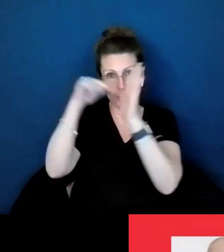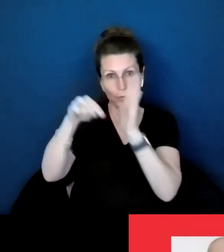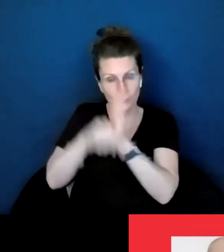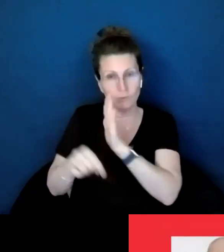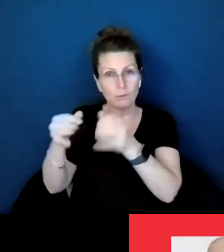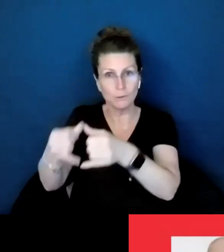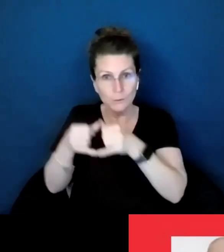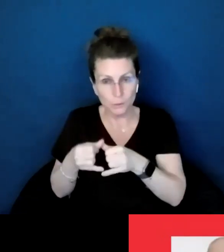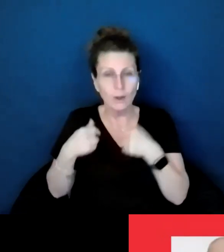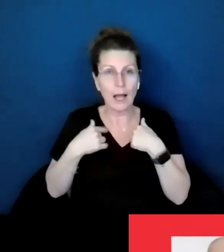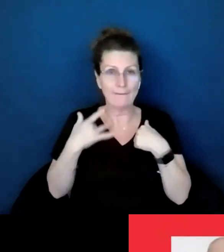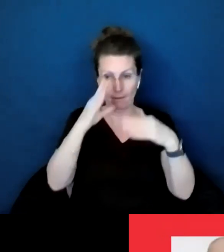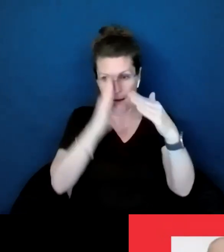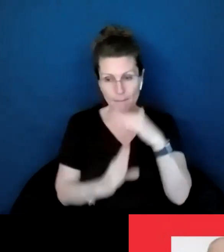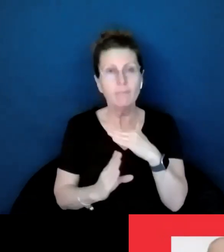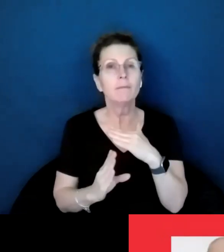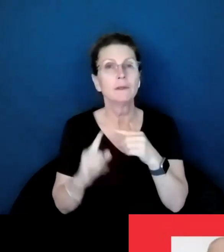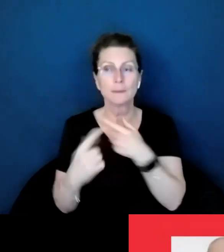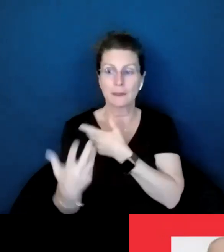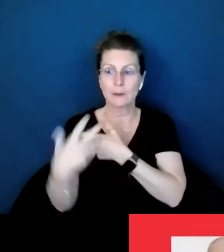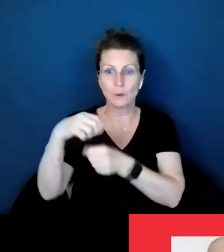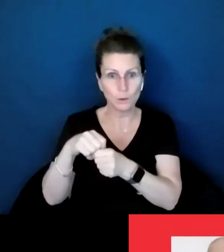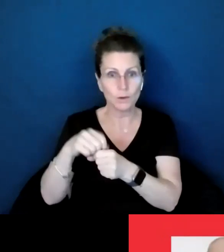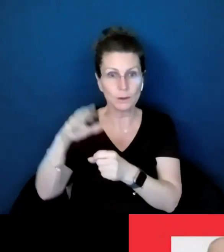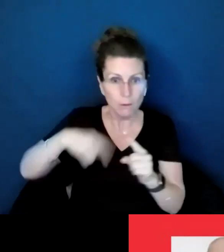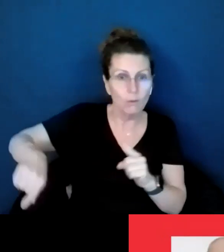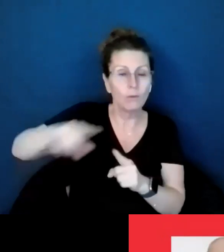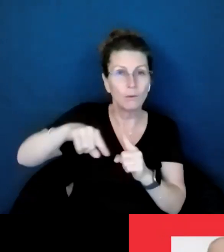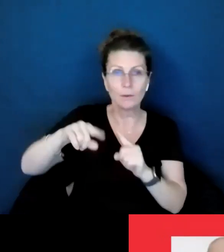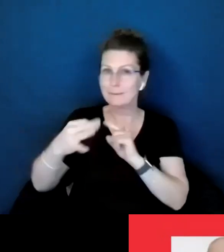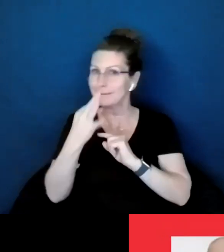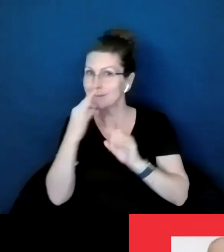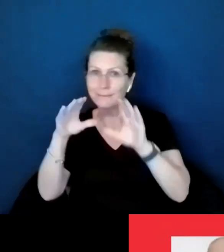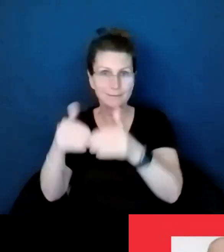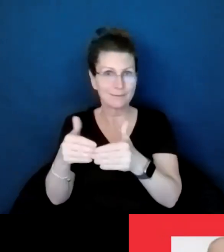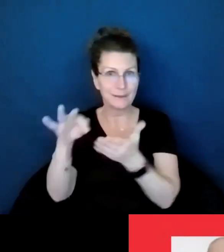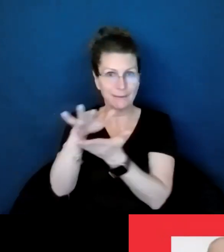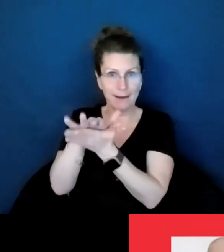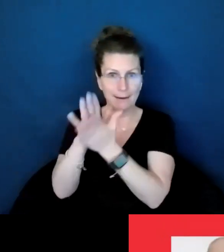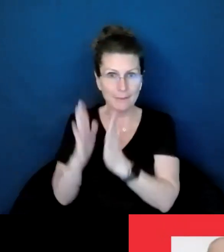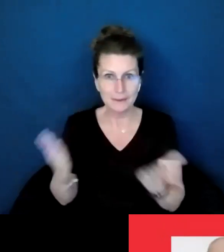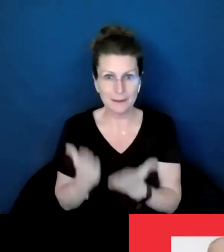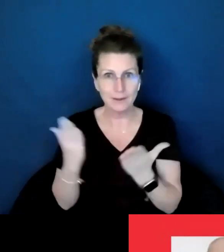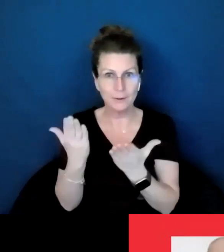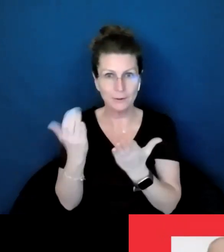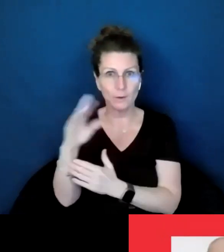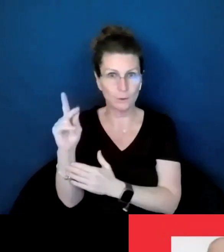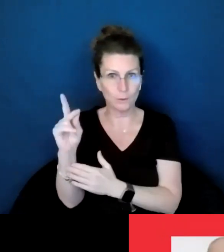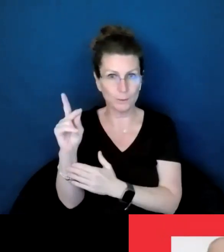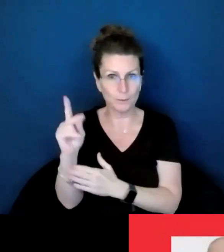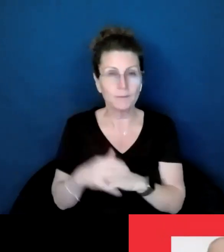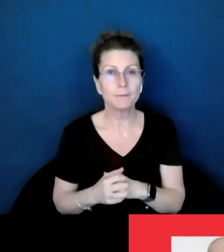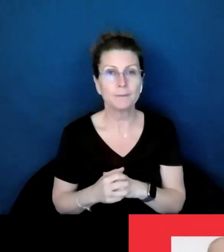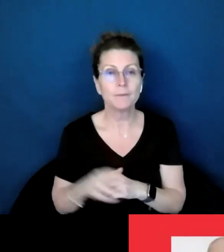humbling recognition to be included amongst an incredibly talented group of scholars here at York. The